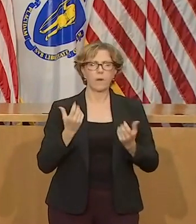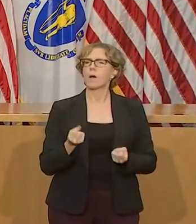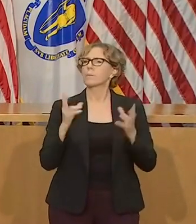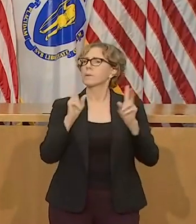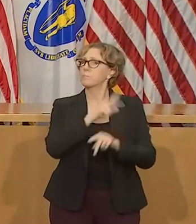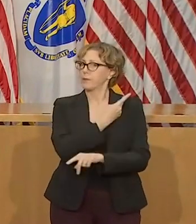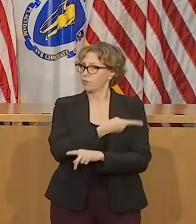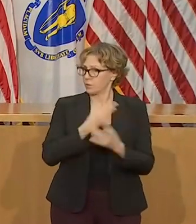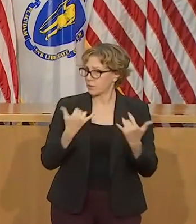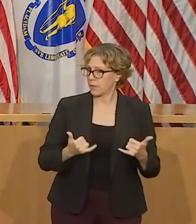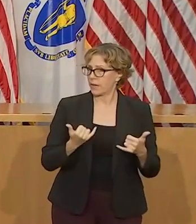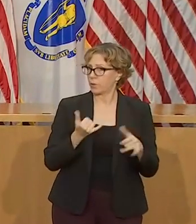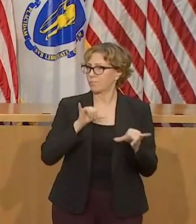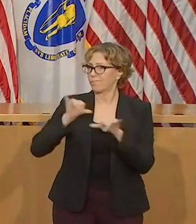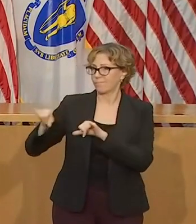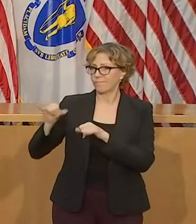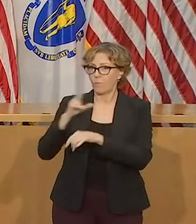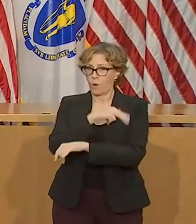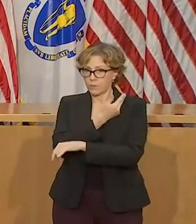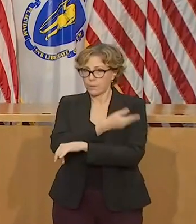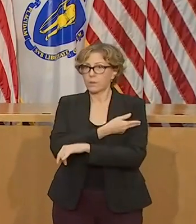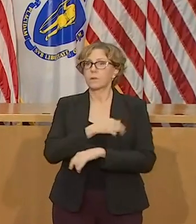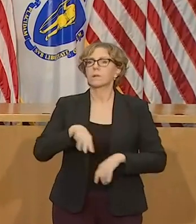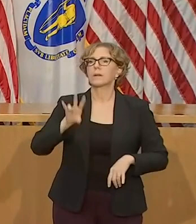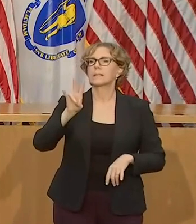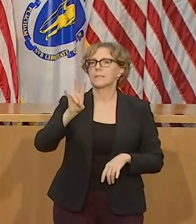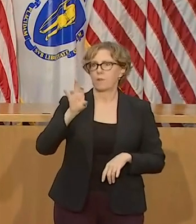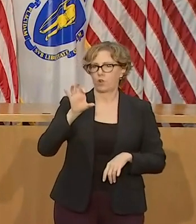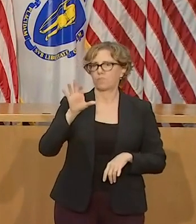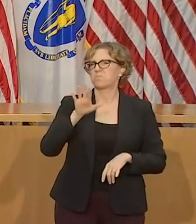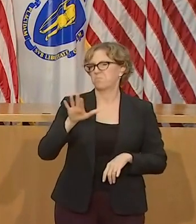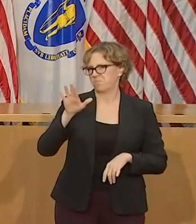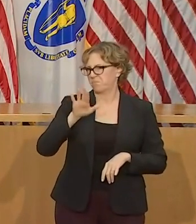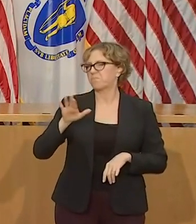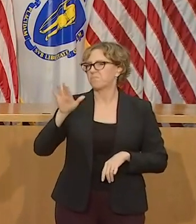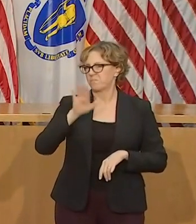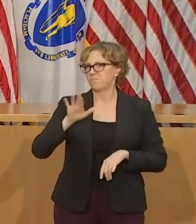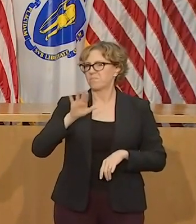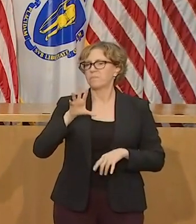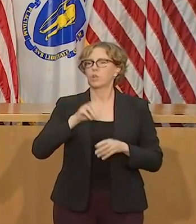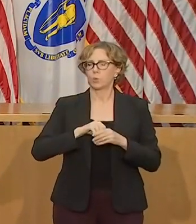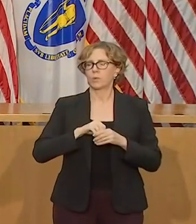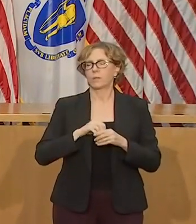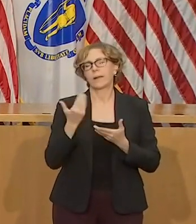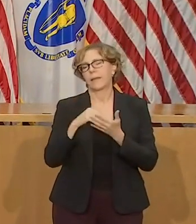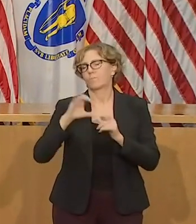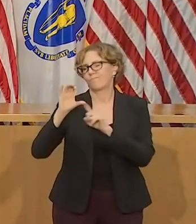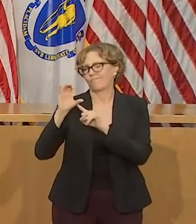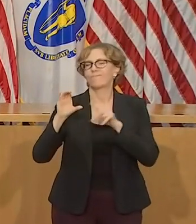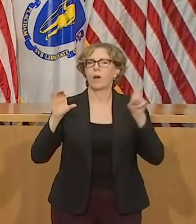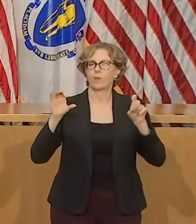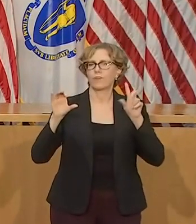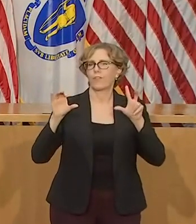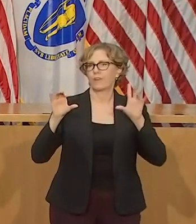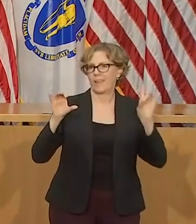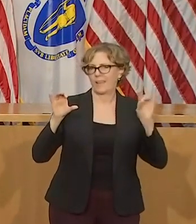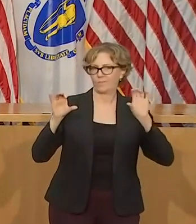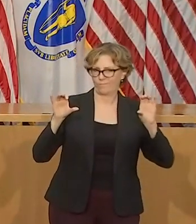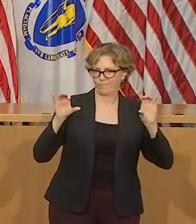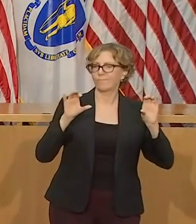hospitalized for COVID-19 statewide, including 138 in the ICU. I was on a call this morning